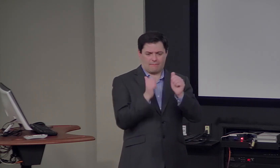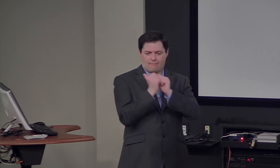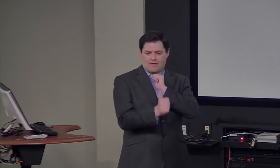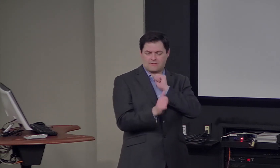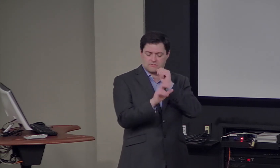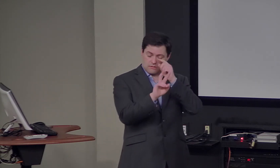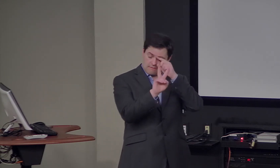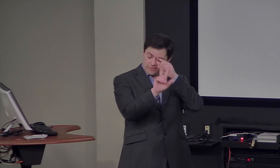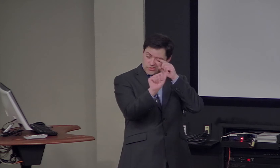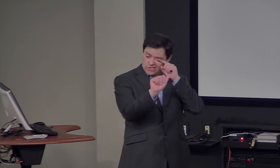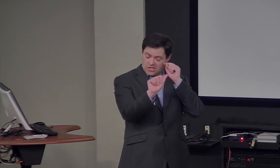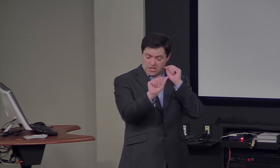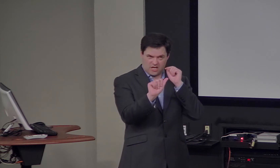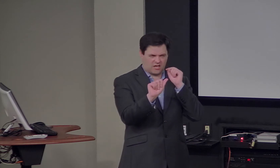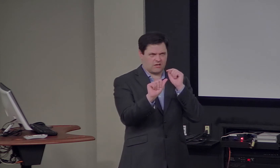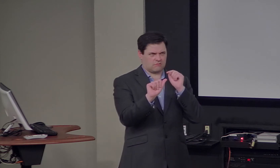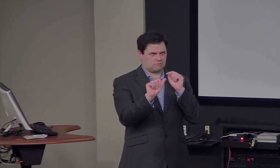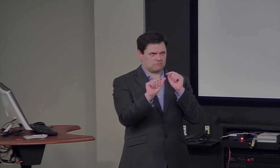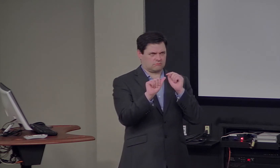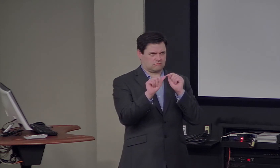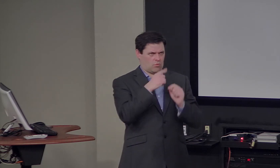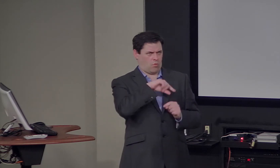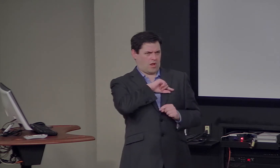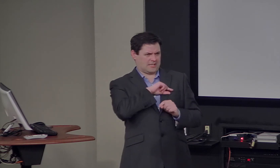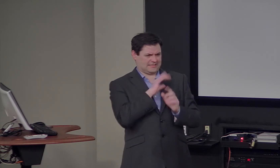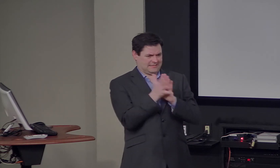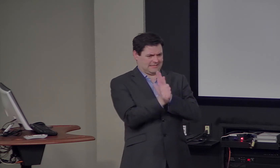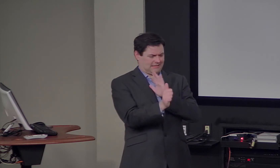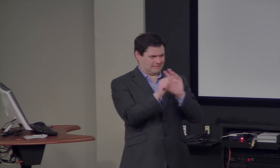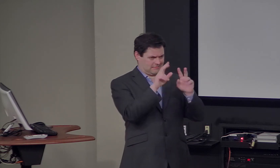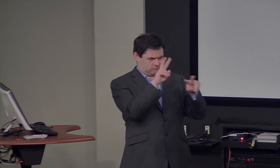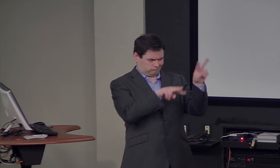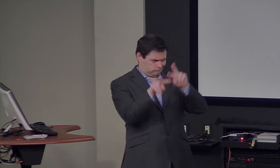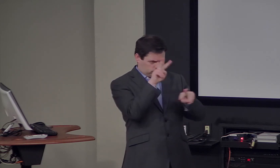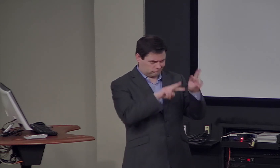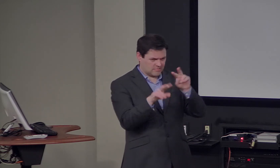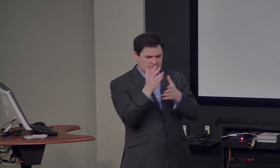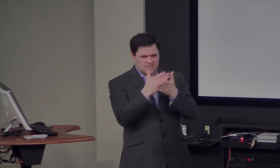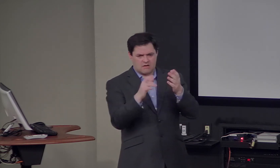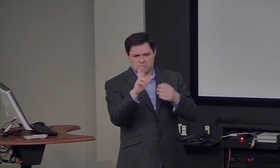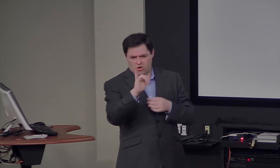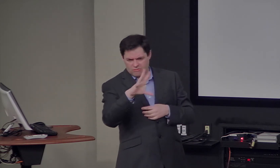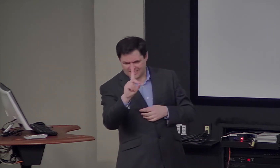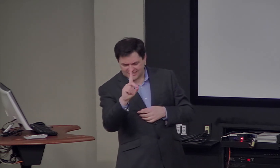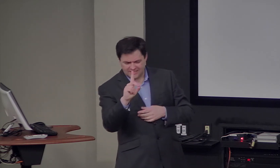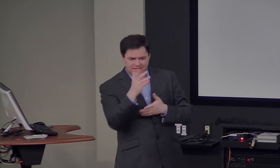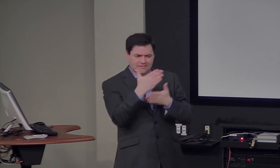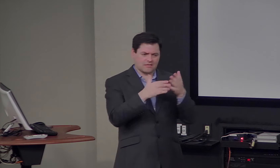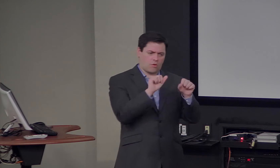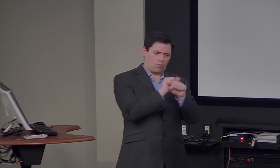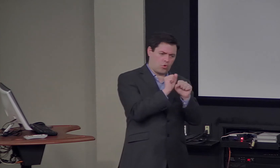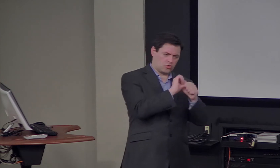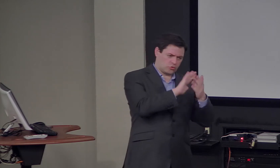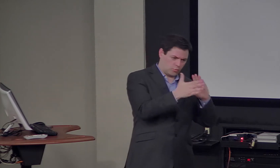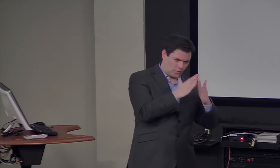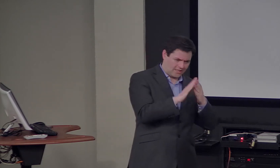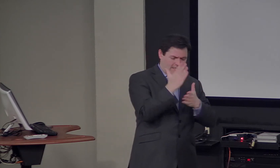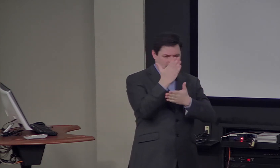Interesting. Sign language studies has different groups. I guess they talk about the Virginia Quality Assurance Test. There's also the RAD test.